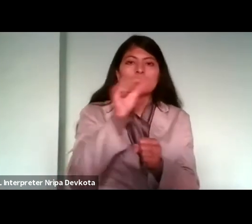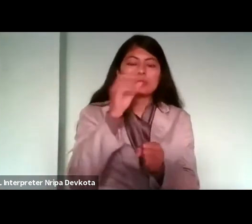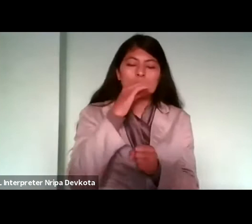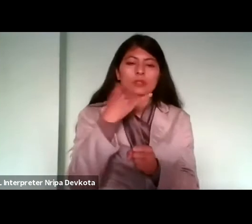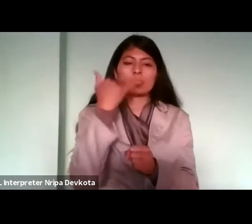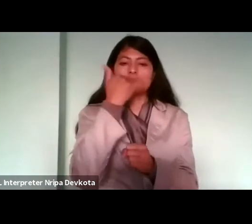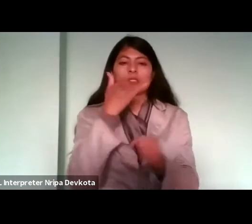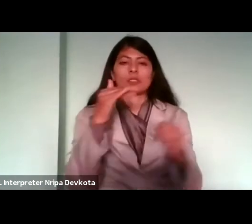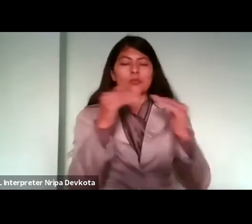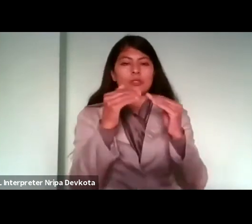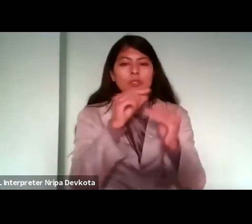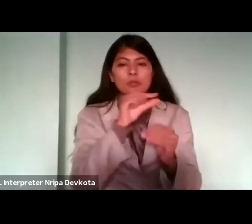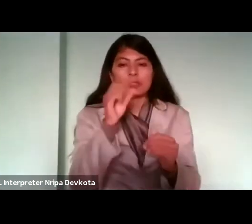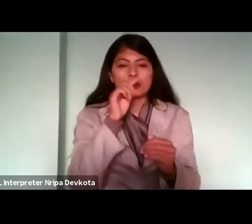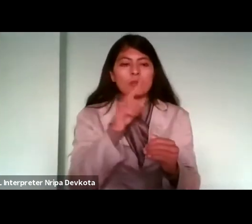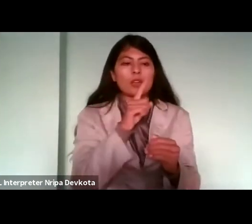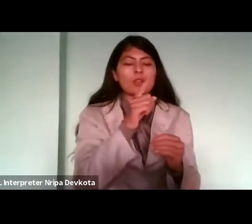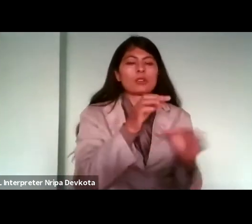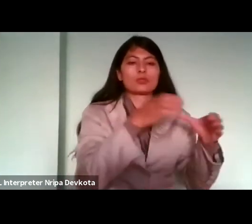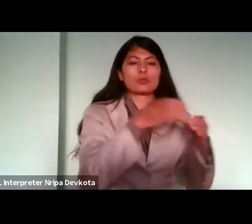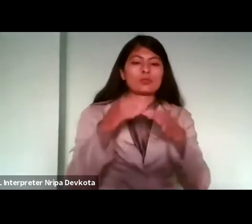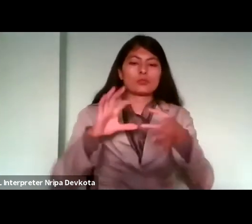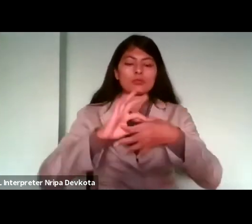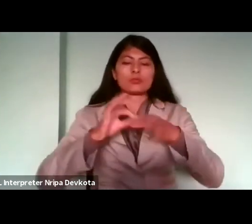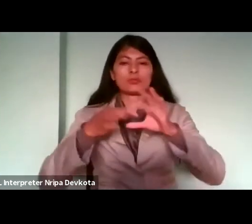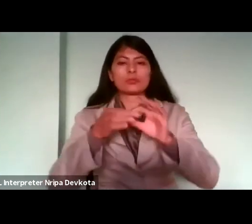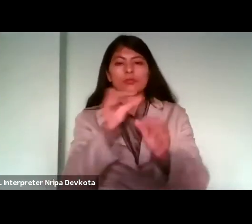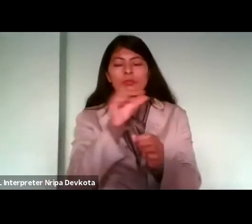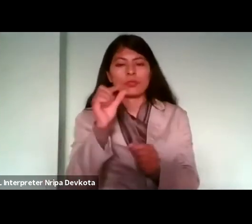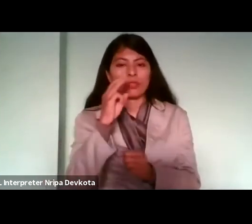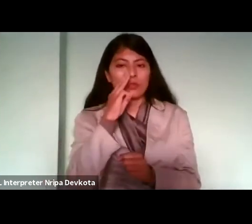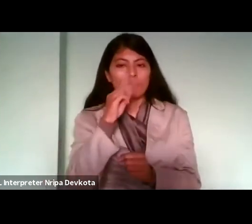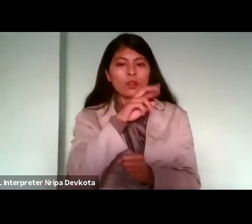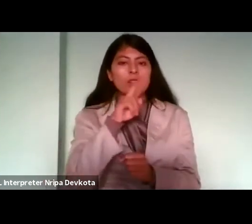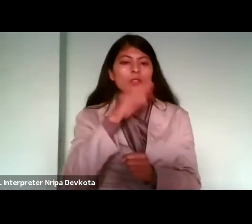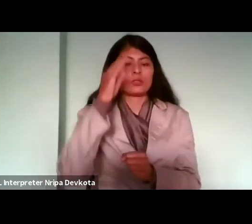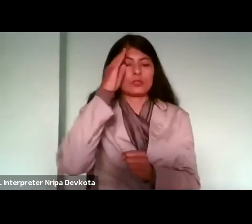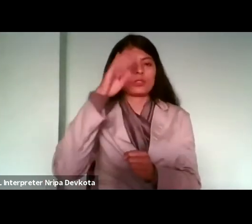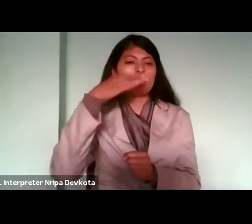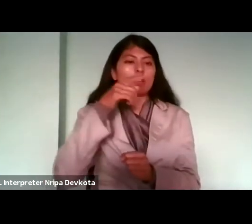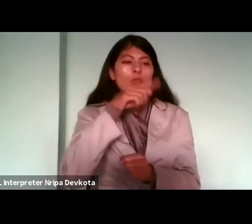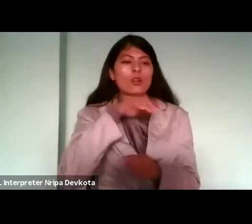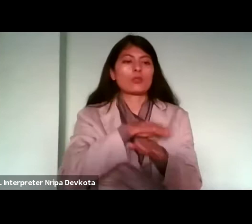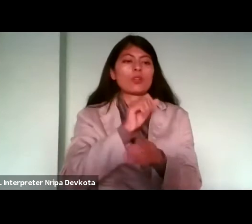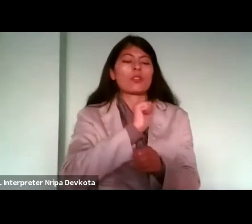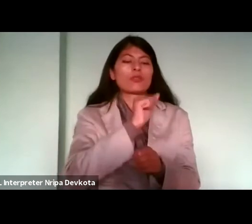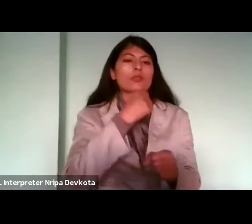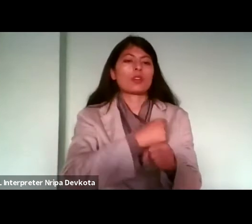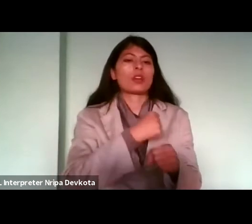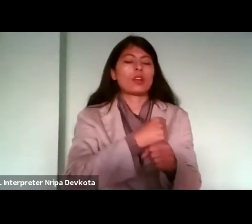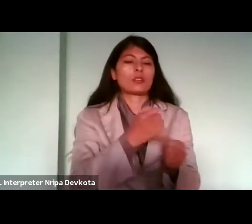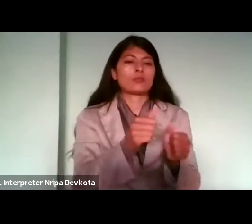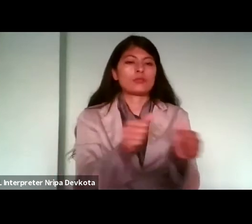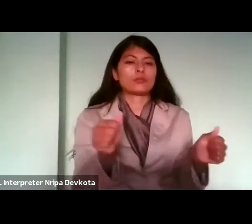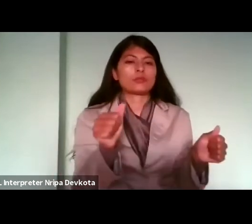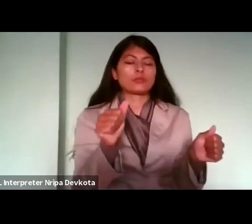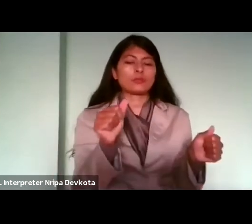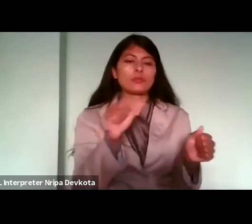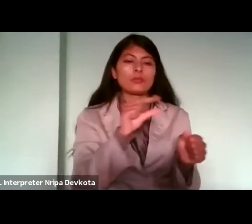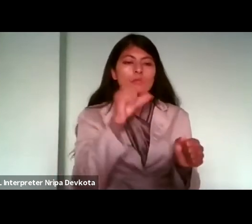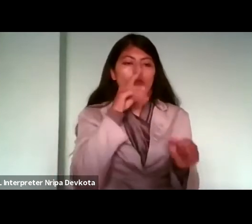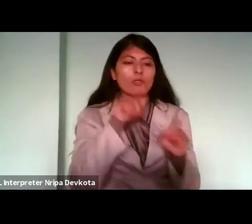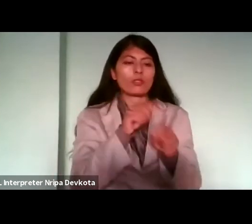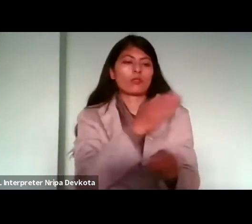and intersectional approach and reminds the states of their obligation to principles of